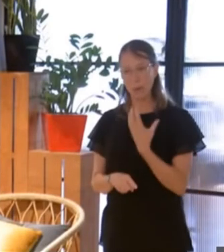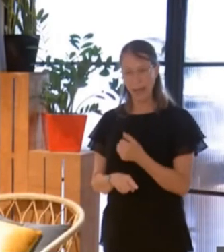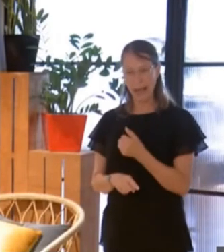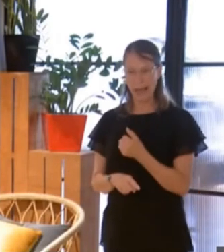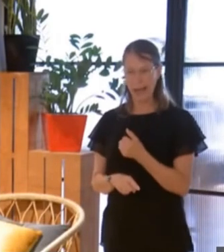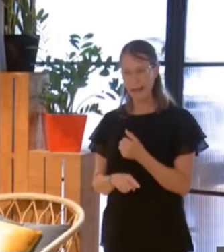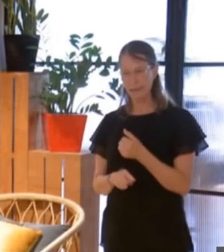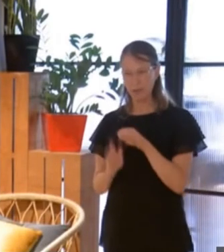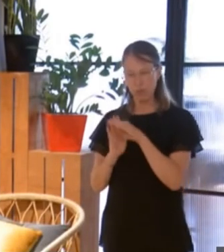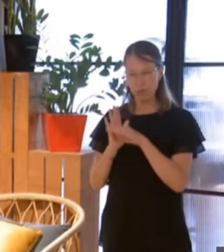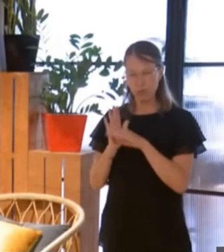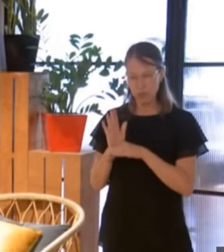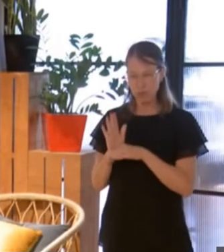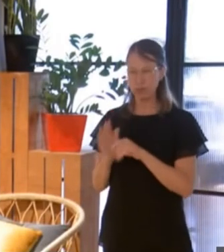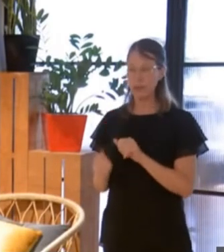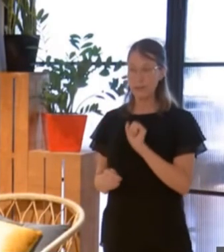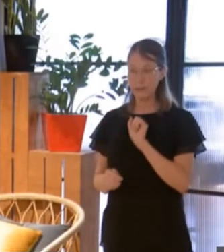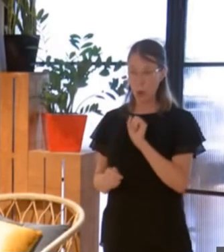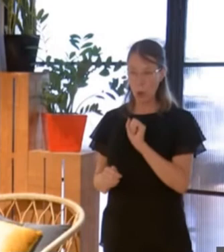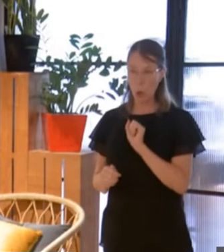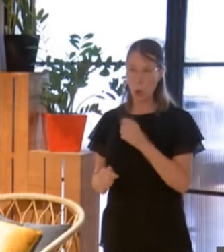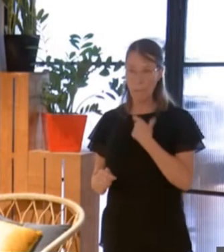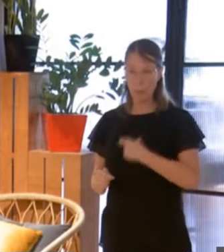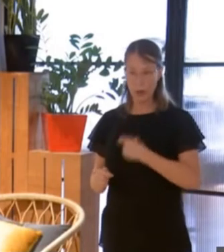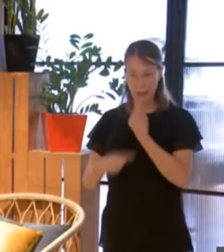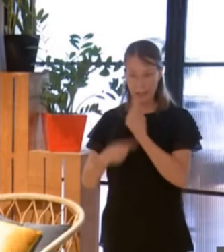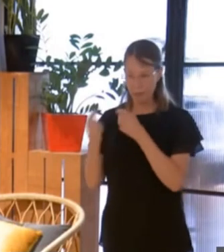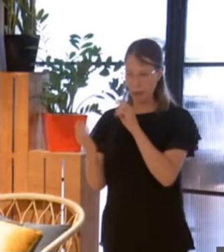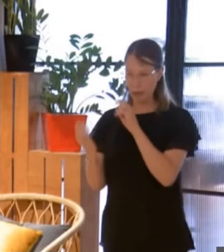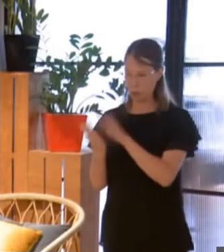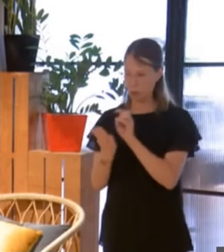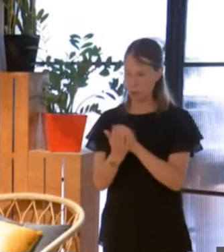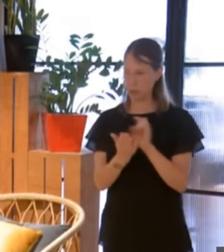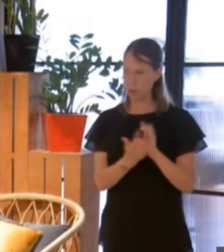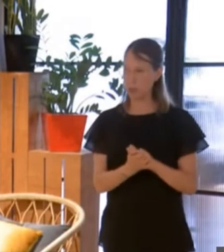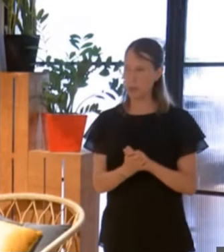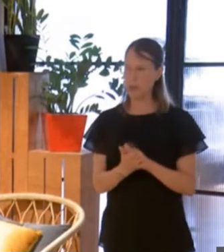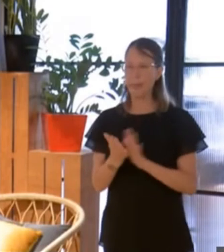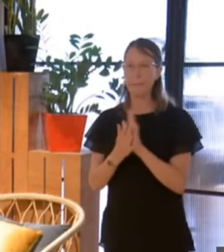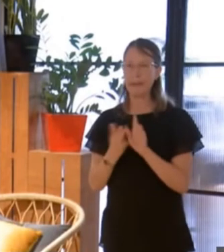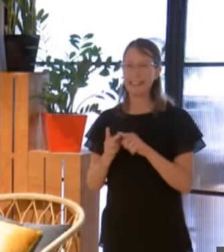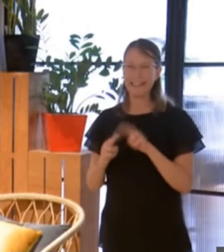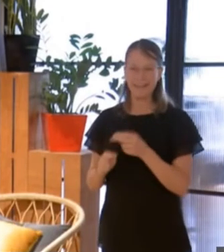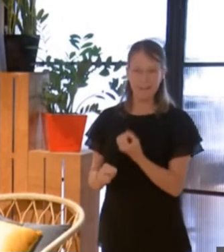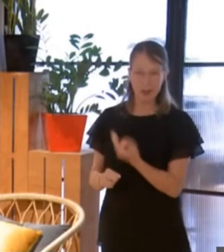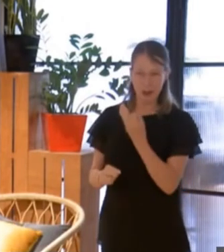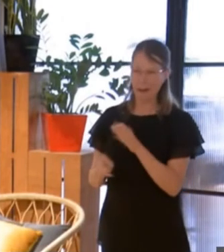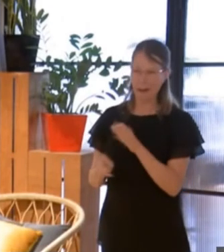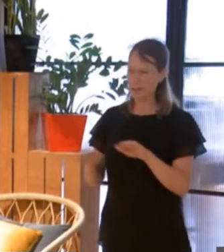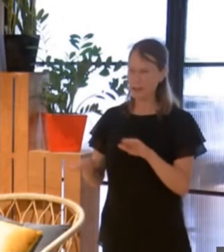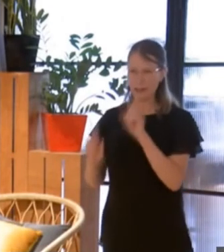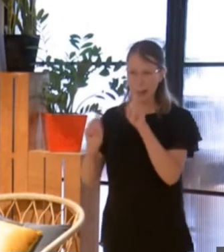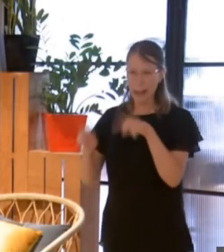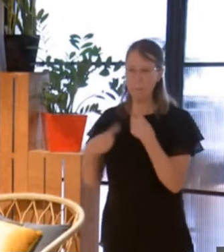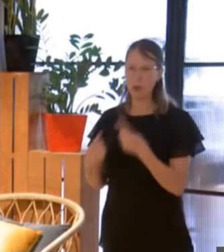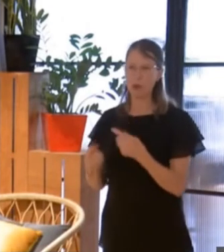South Wales app, where your personal details are registered, clearly, if you're not a parent, you can't get a parent voucher.